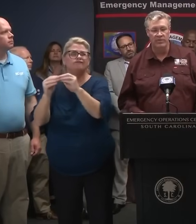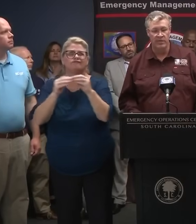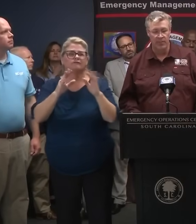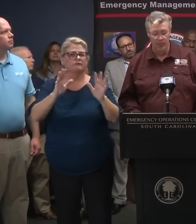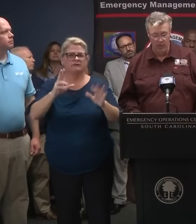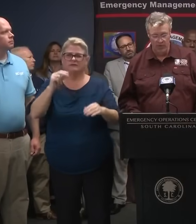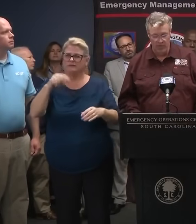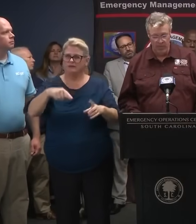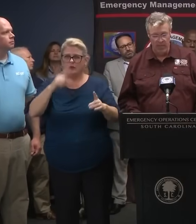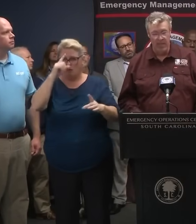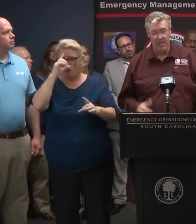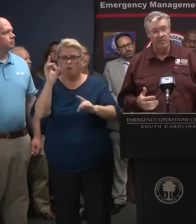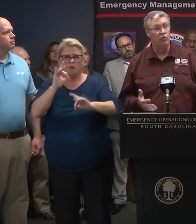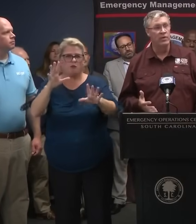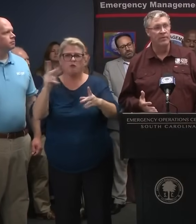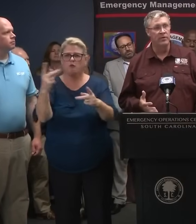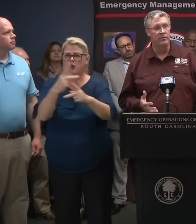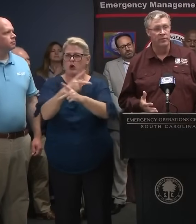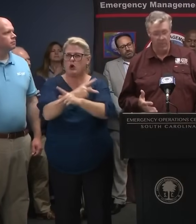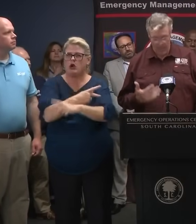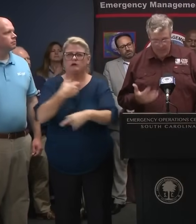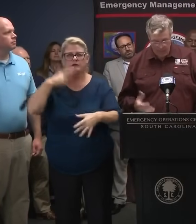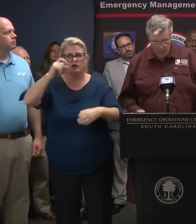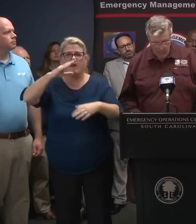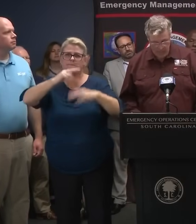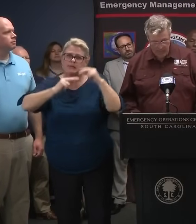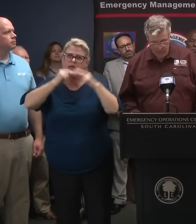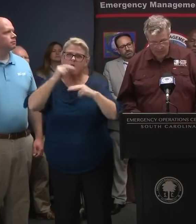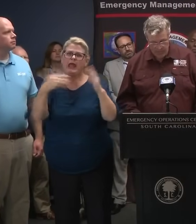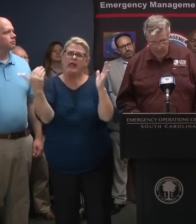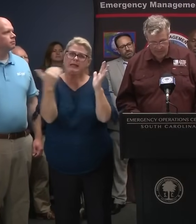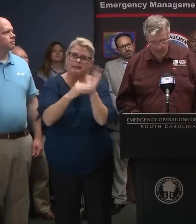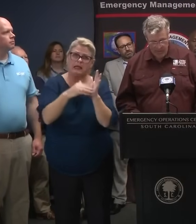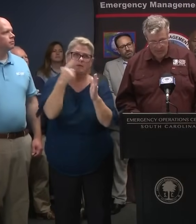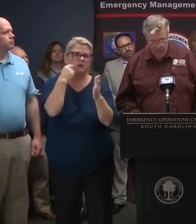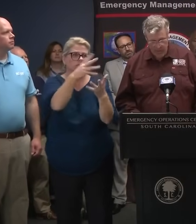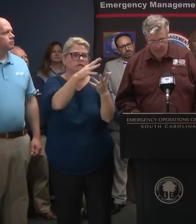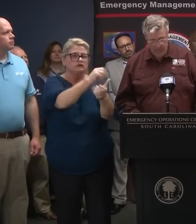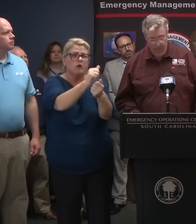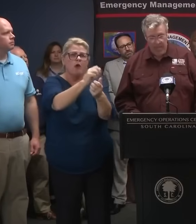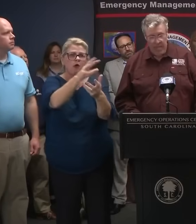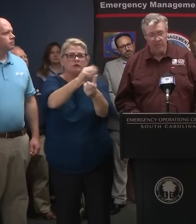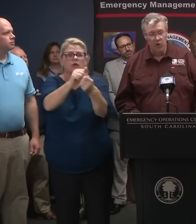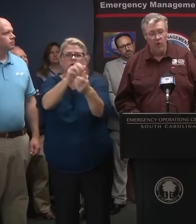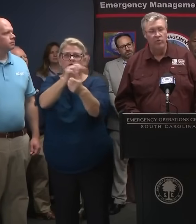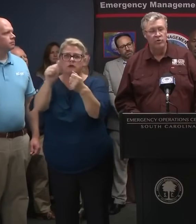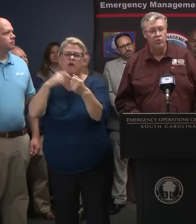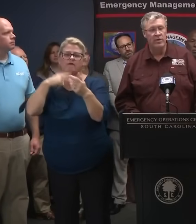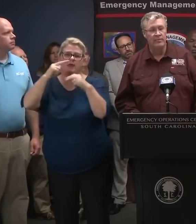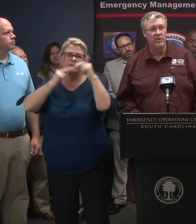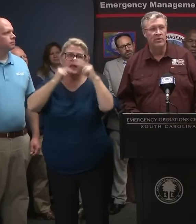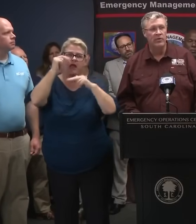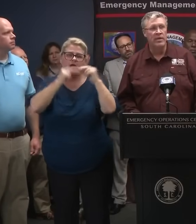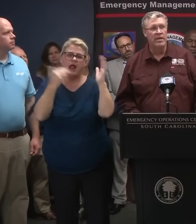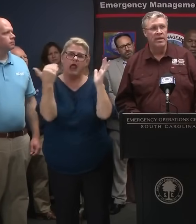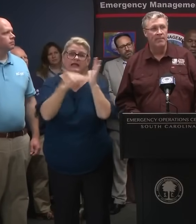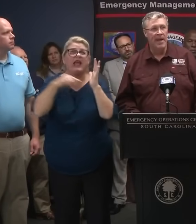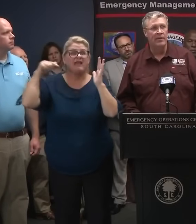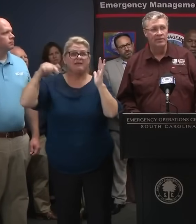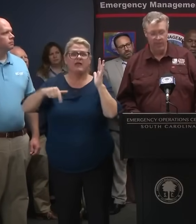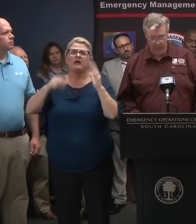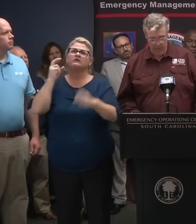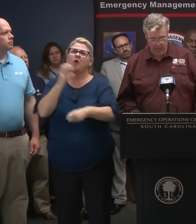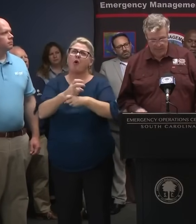that part of the state, the upper part of the state. It's a rebuild. And that's the way I'm starting to think of it. It is harder to rebuild